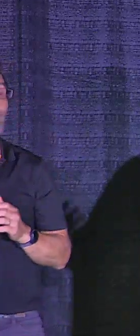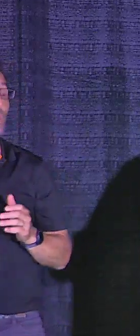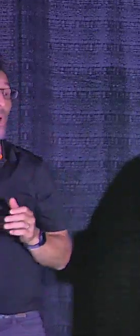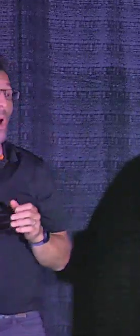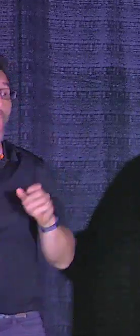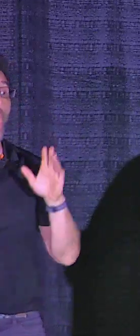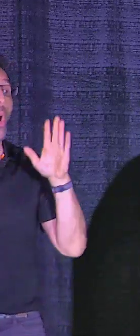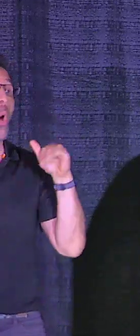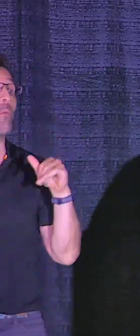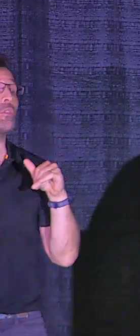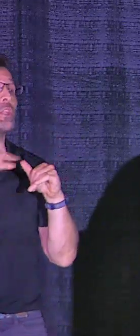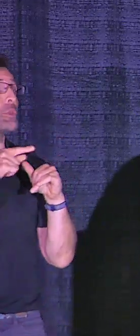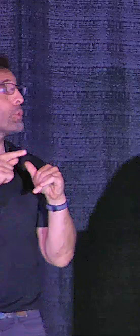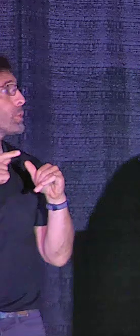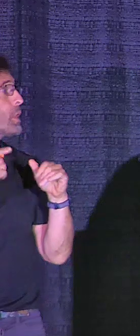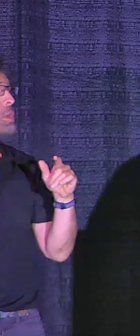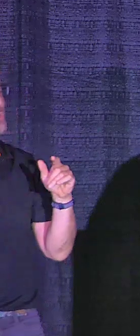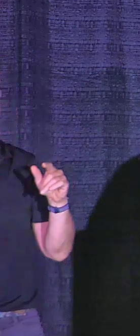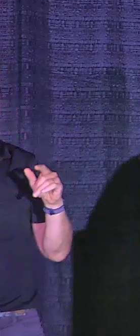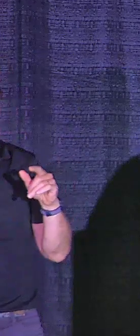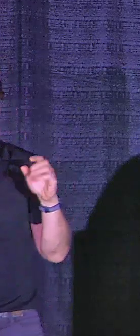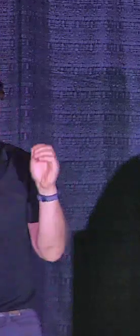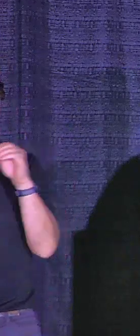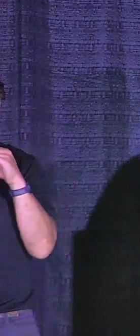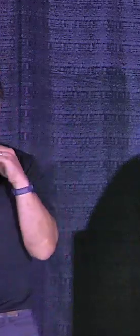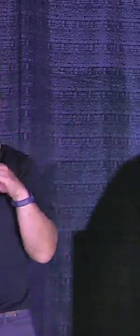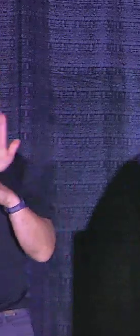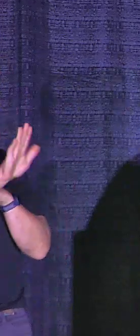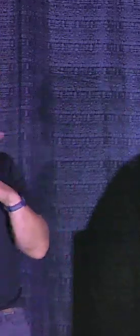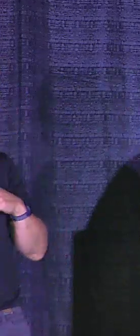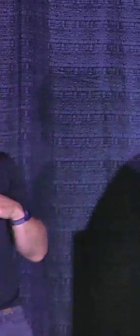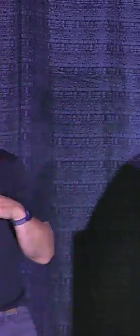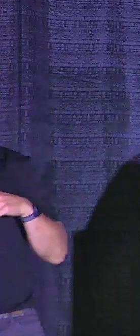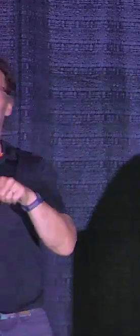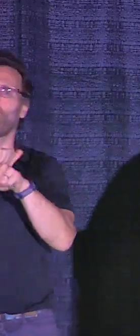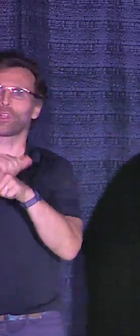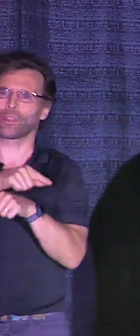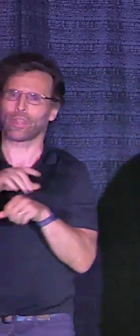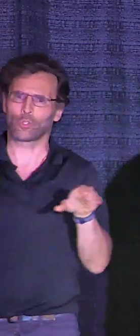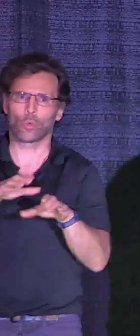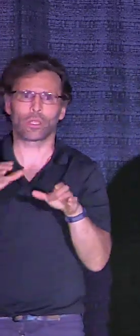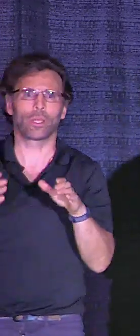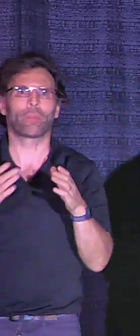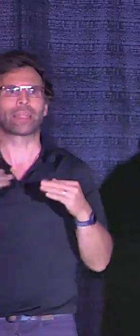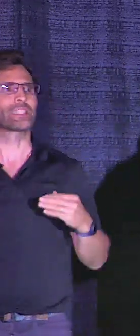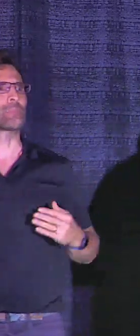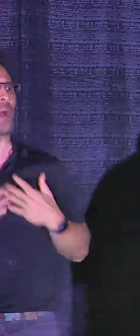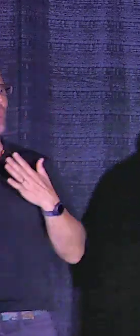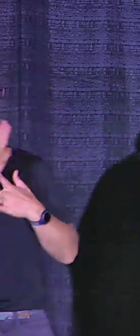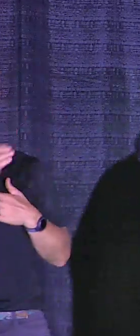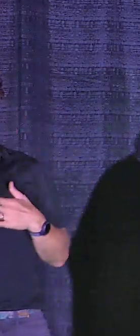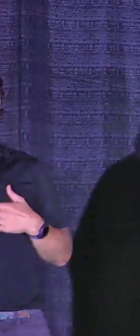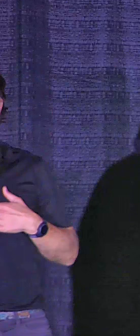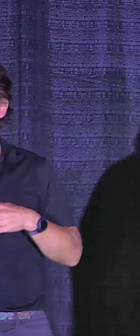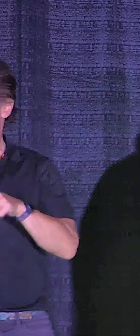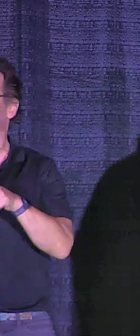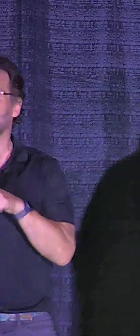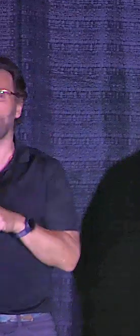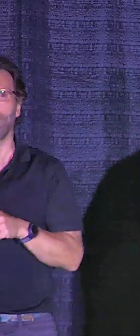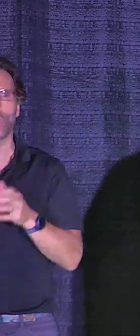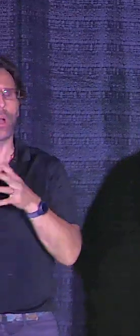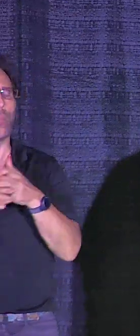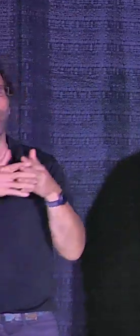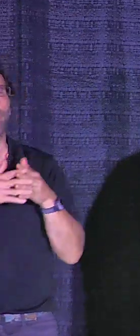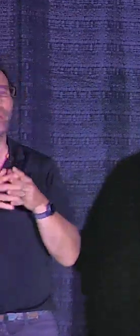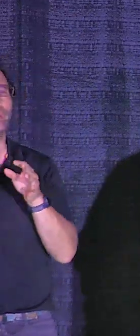Hopefully you'll get to know a little bit more about the incredible work they're doing, and it might inspire your own work. So for the American